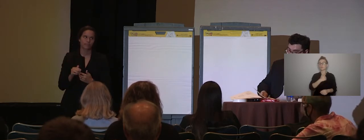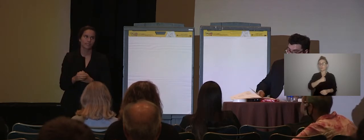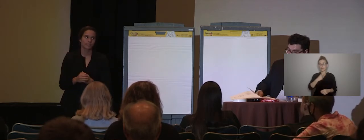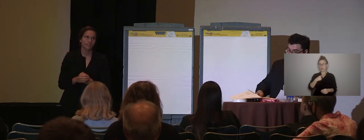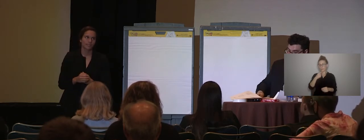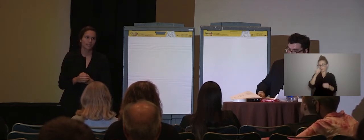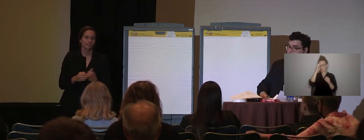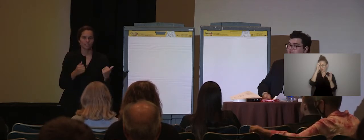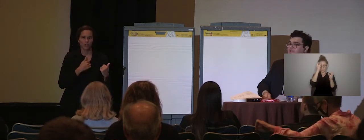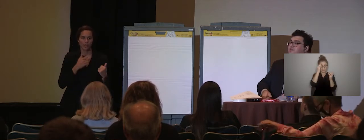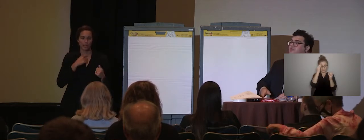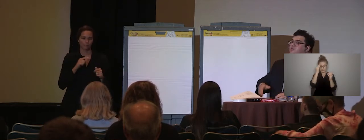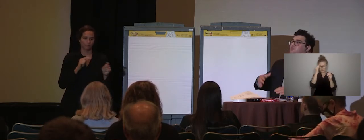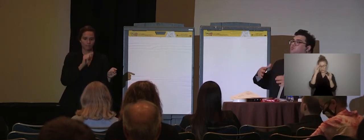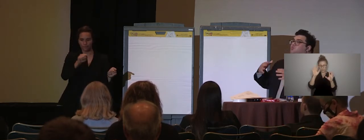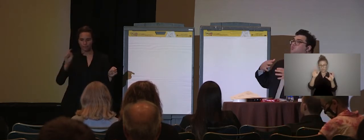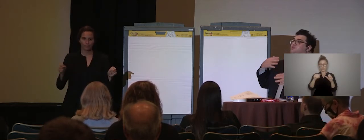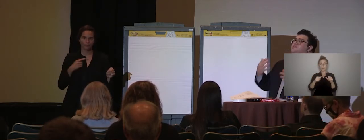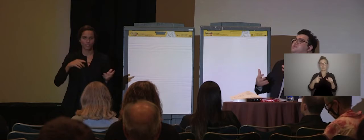I'm kind of jumbled a little bit.